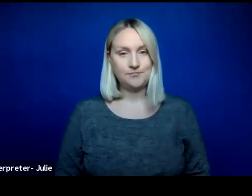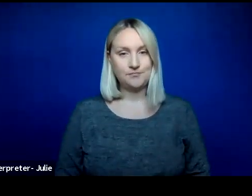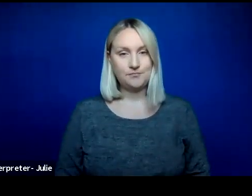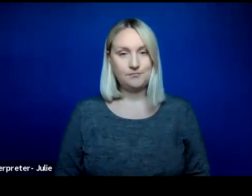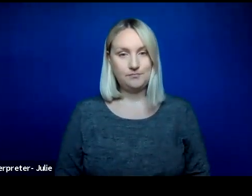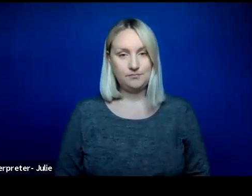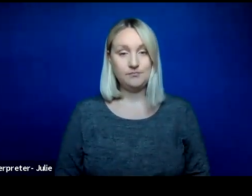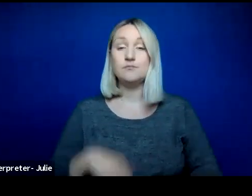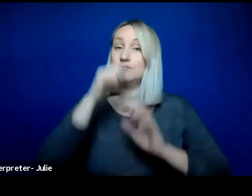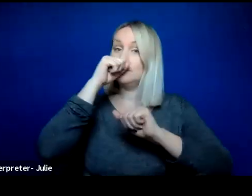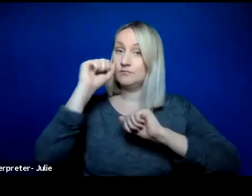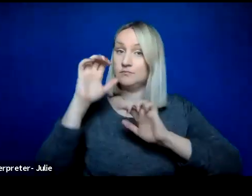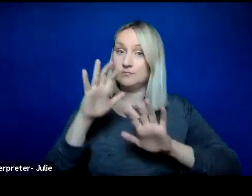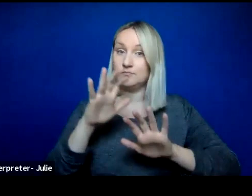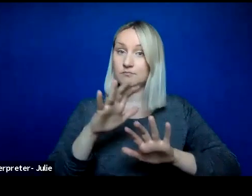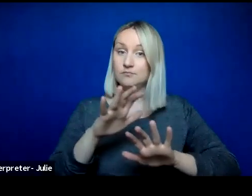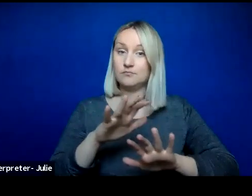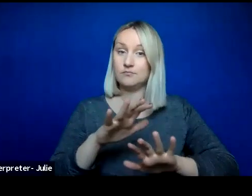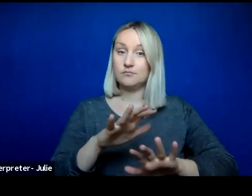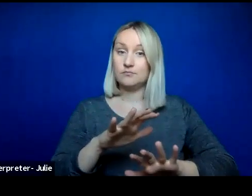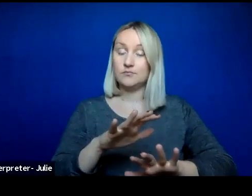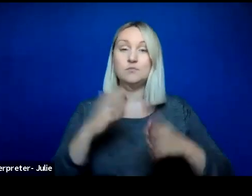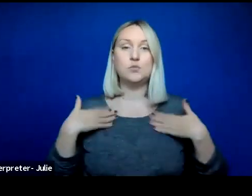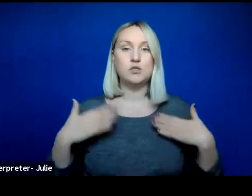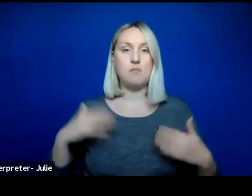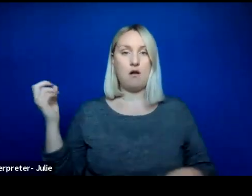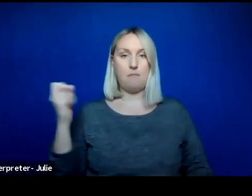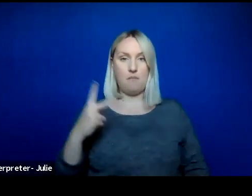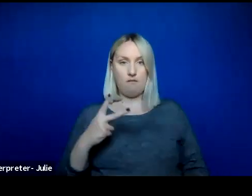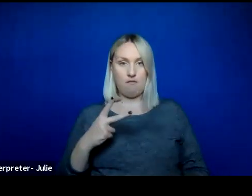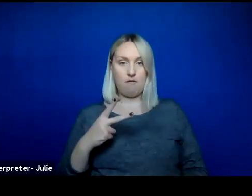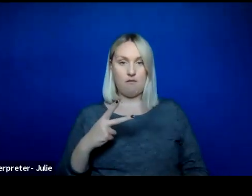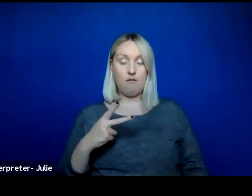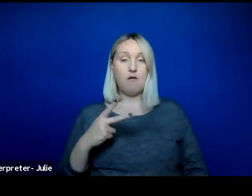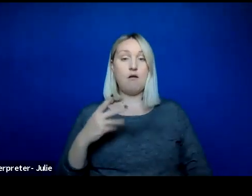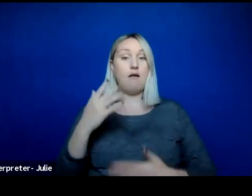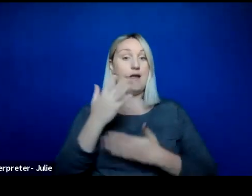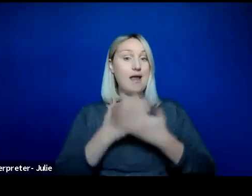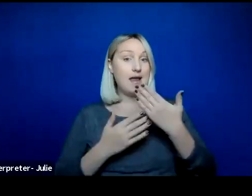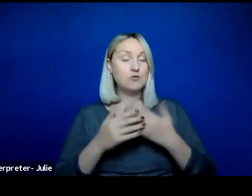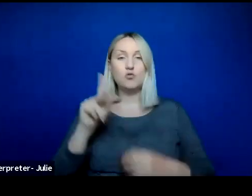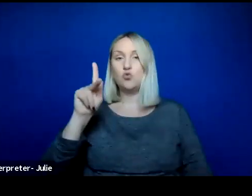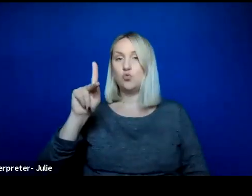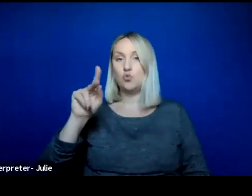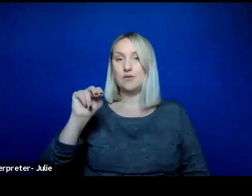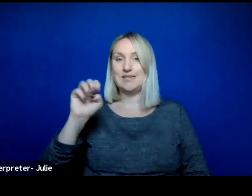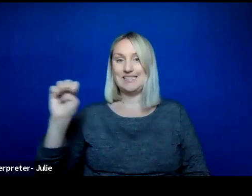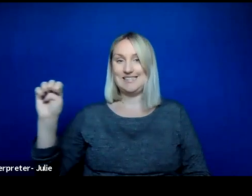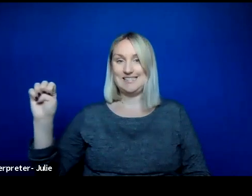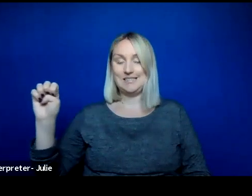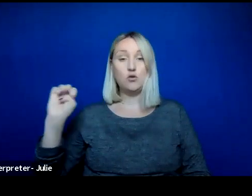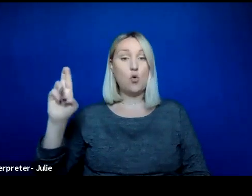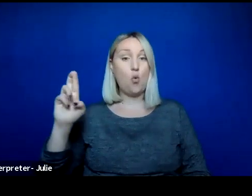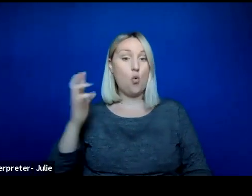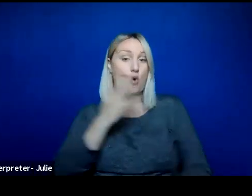On your exhale, slowly pull the body back. You can bring your hands to your knees or your